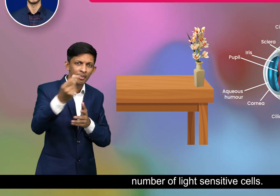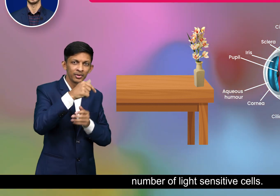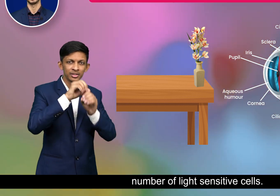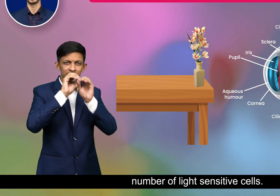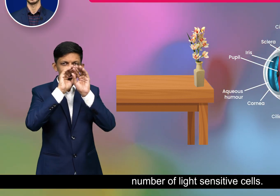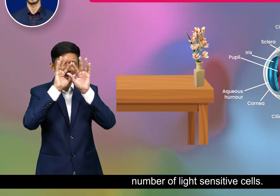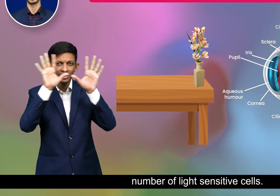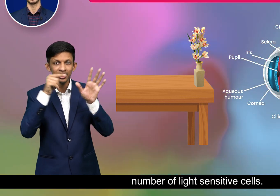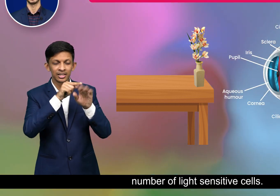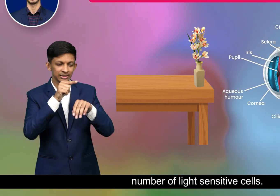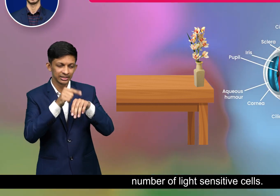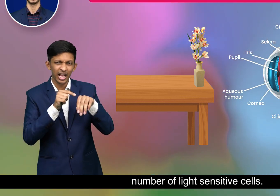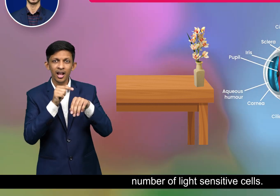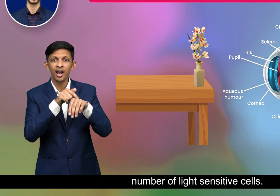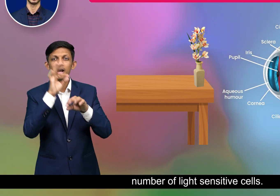cells.